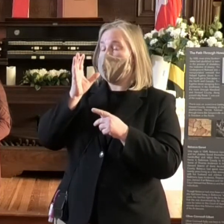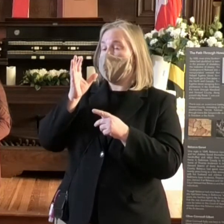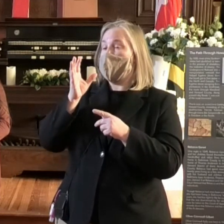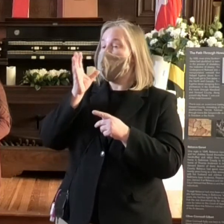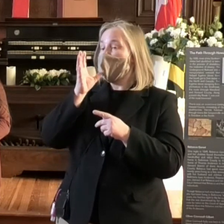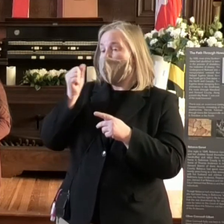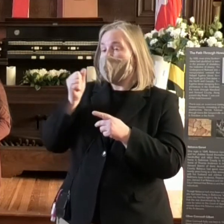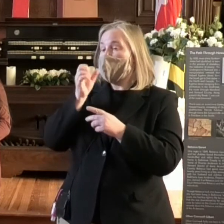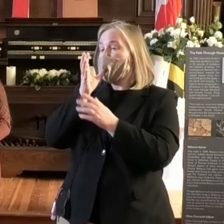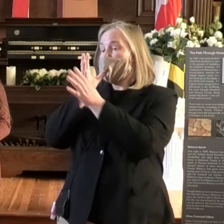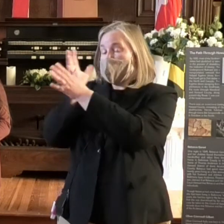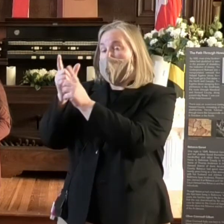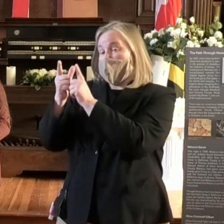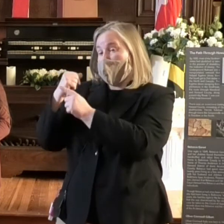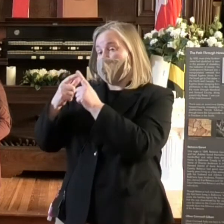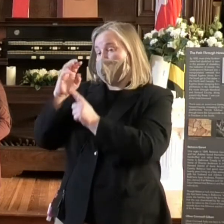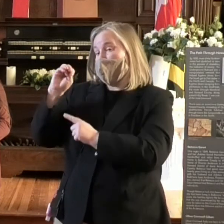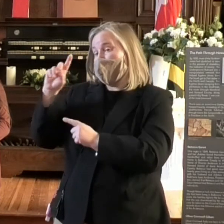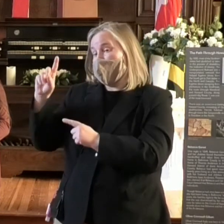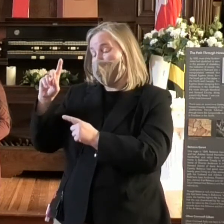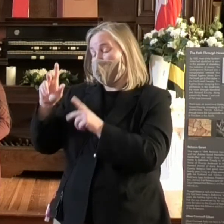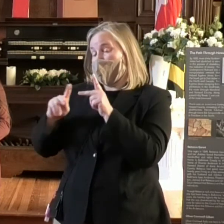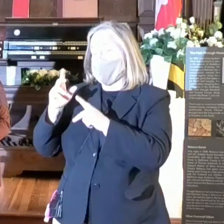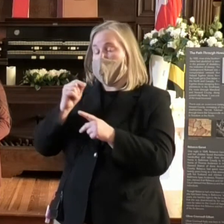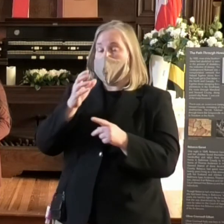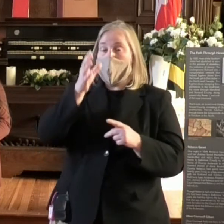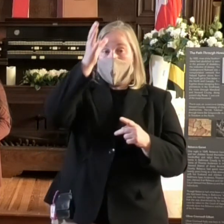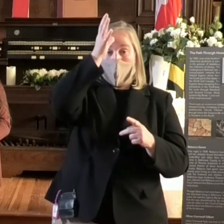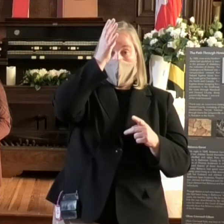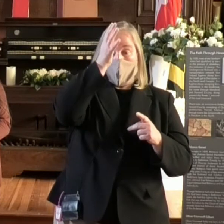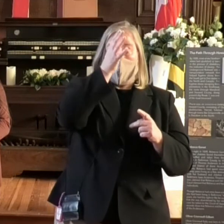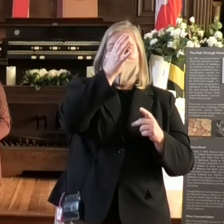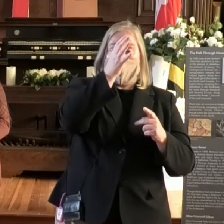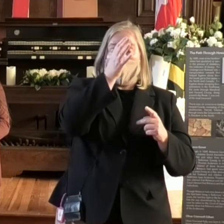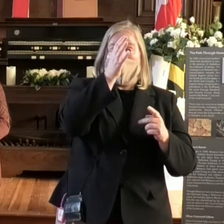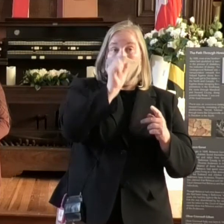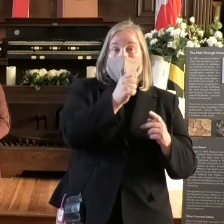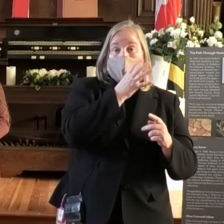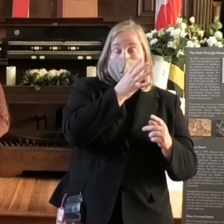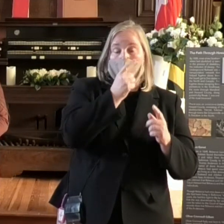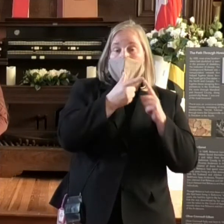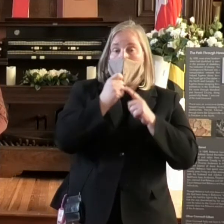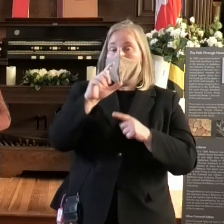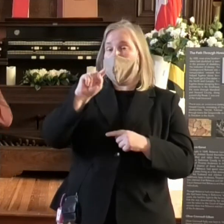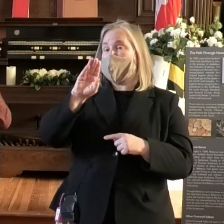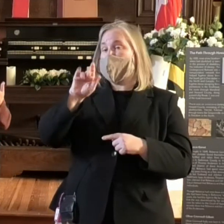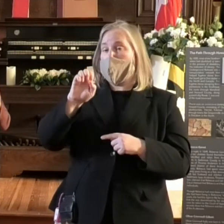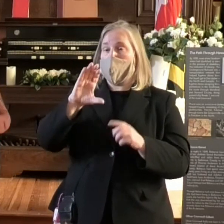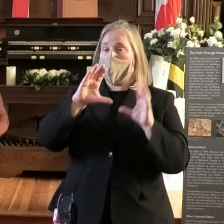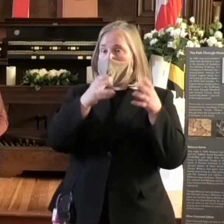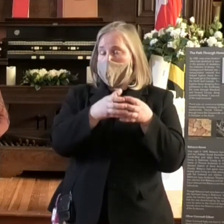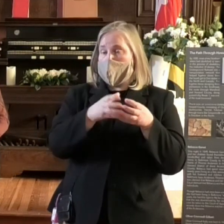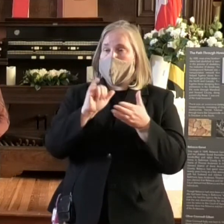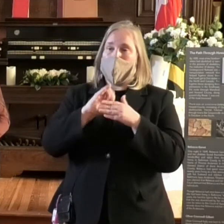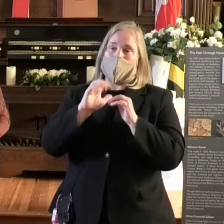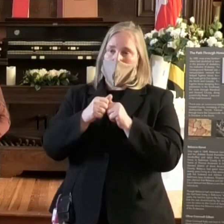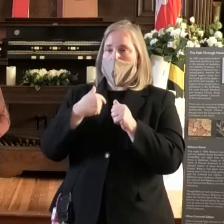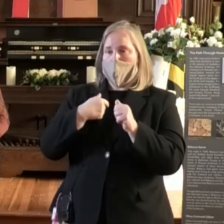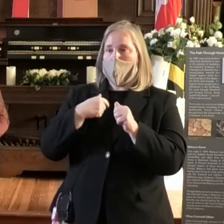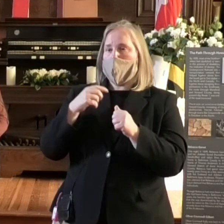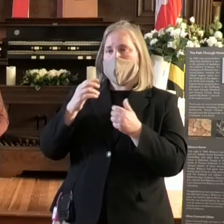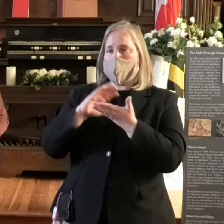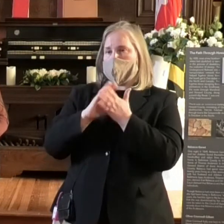Mud people, and my patriarchal grandmother is from the Tangle clan. And that is how I am